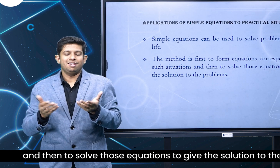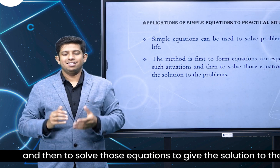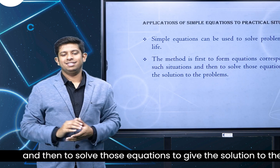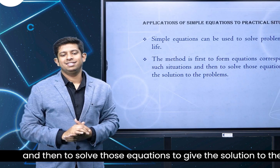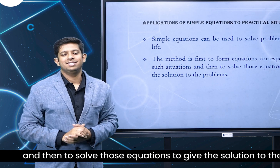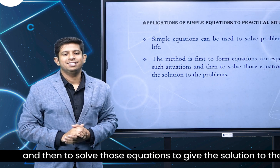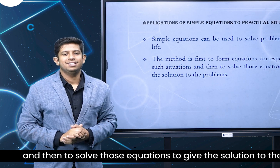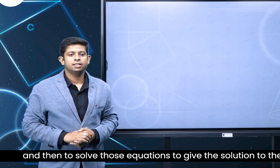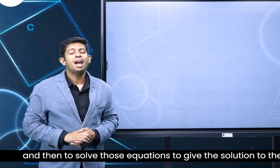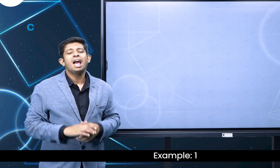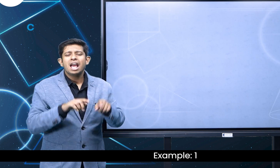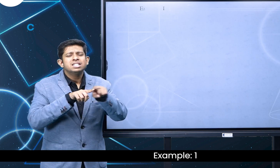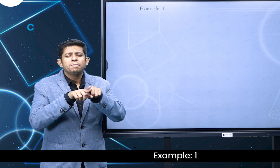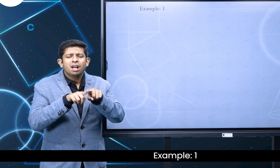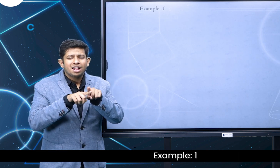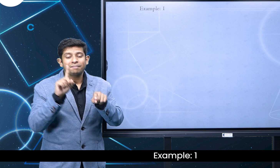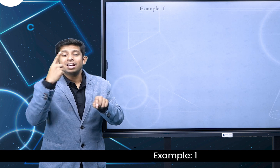solution to the problems. Example 1.